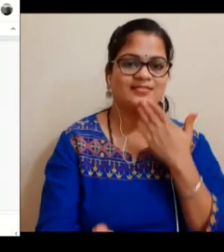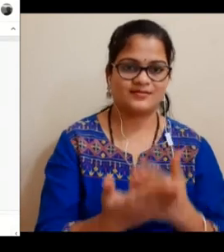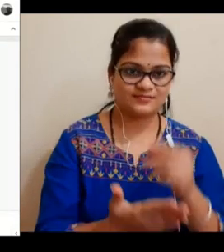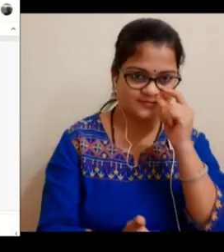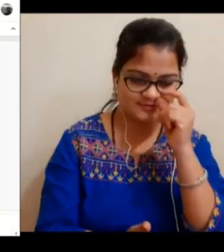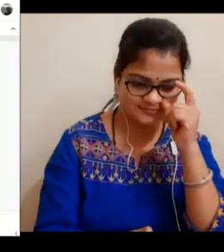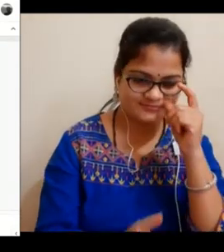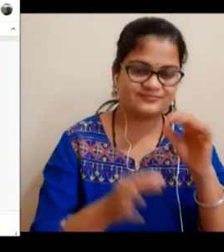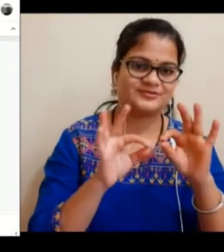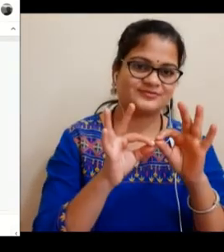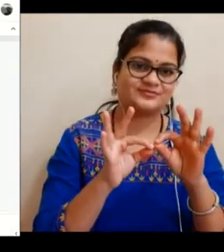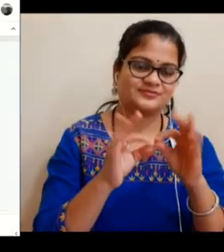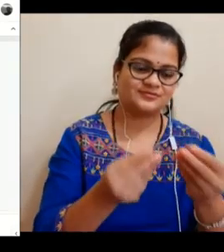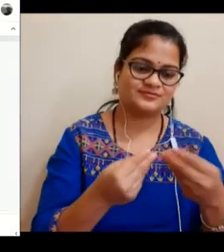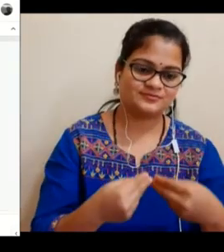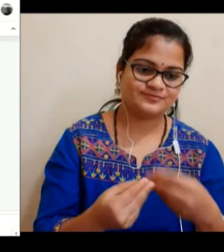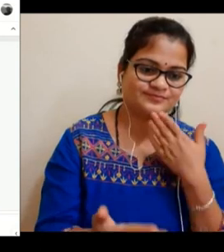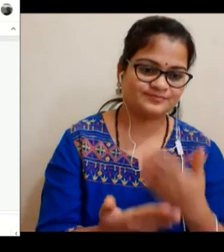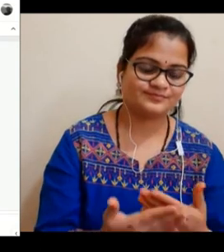Thank you, Deepika, for interpreting.